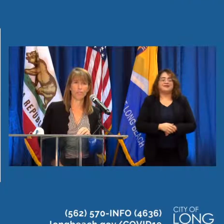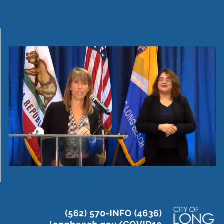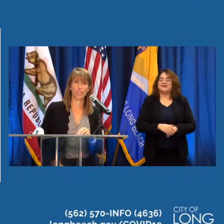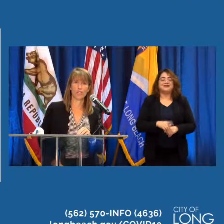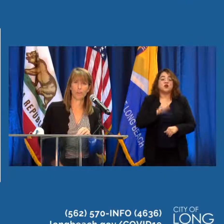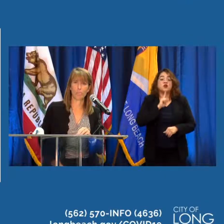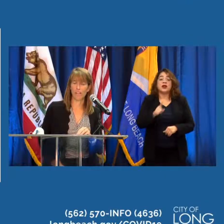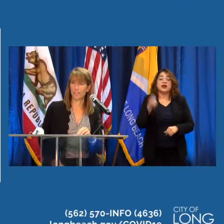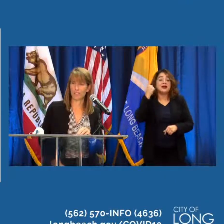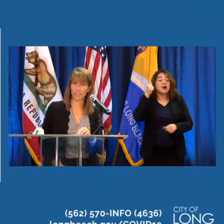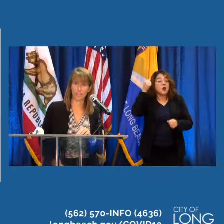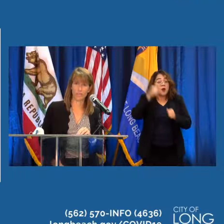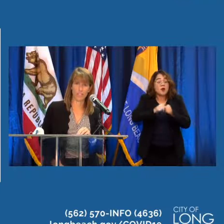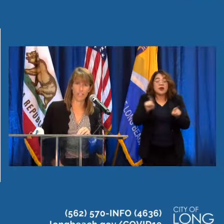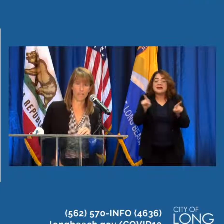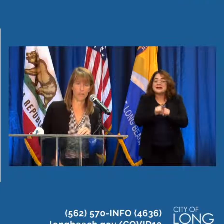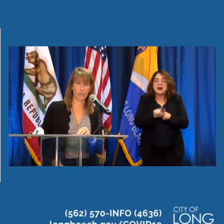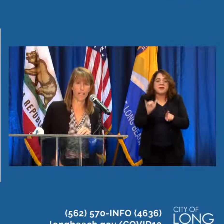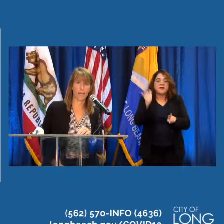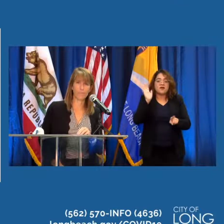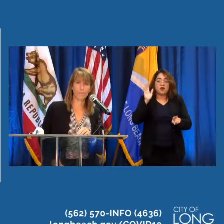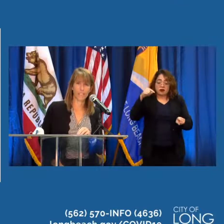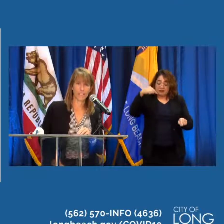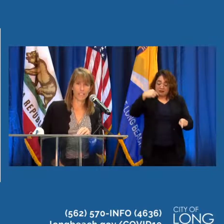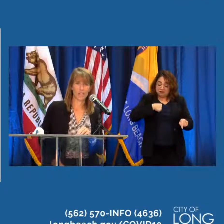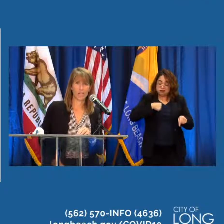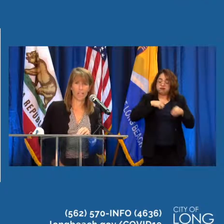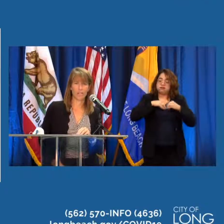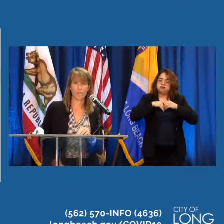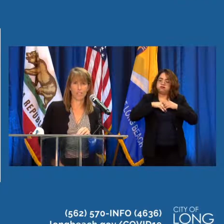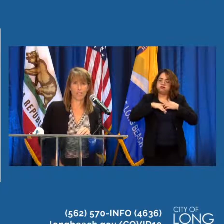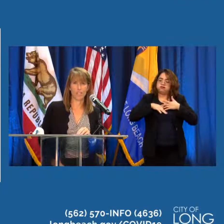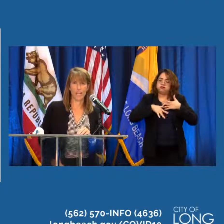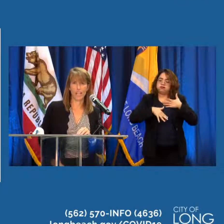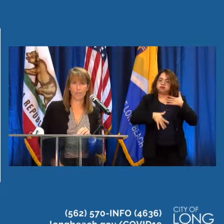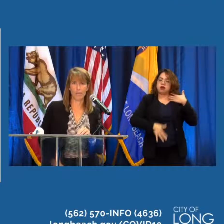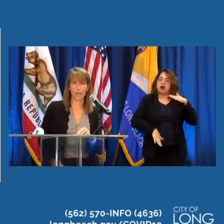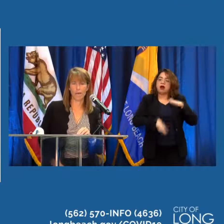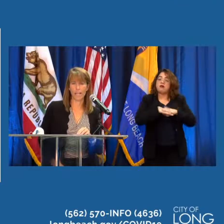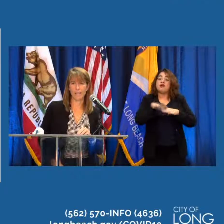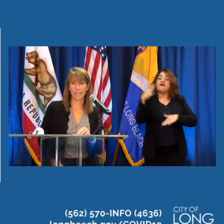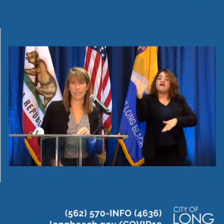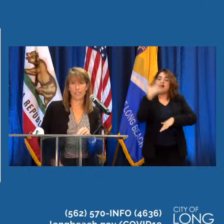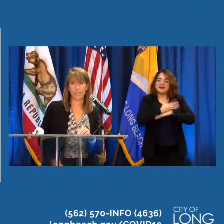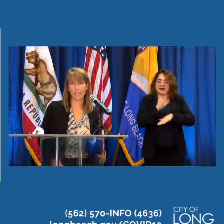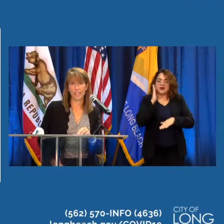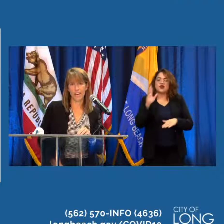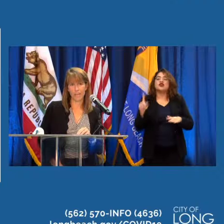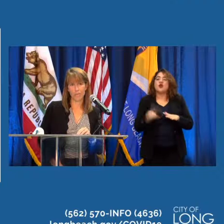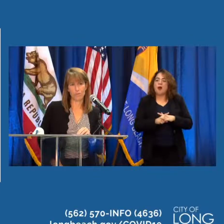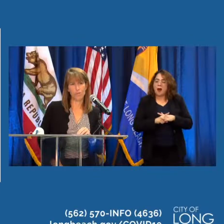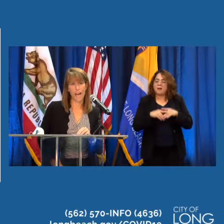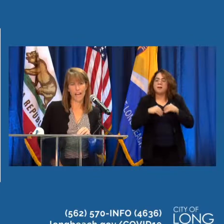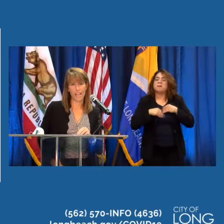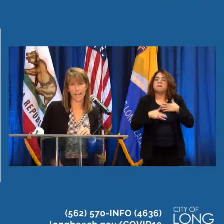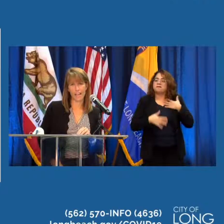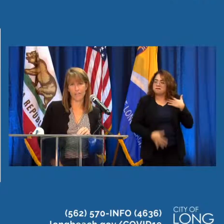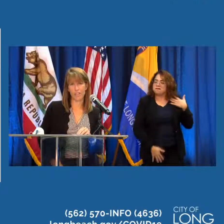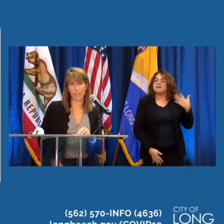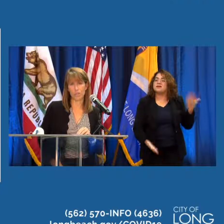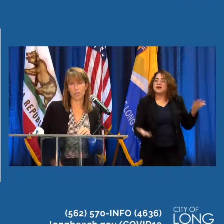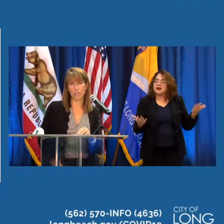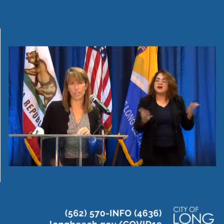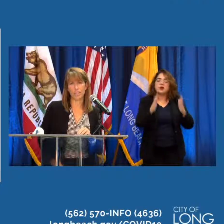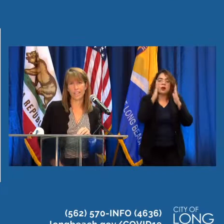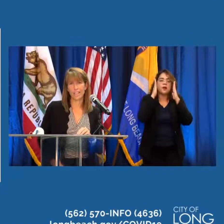days before it shows up enough in your system for the test to pick it up. So we'd like to make sure that you are paying attention to that, and